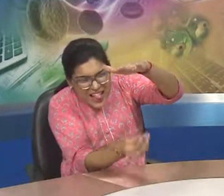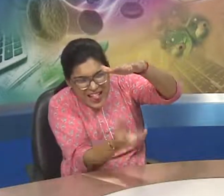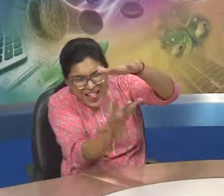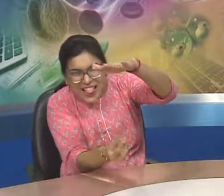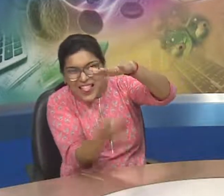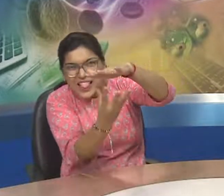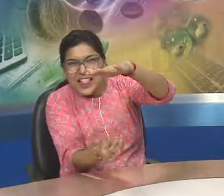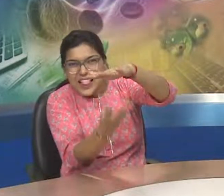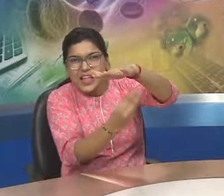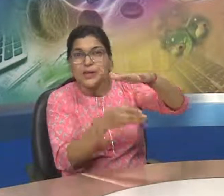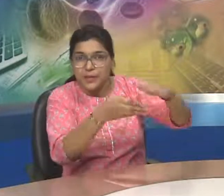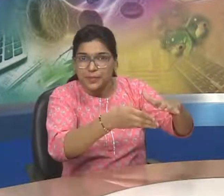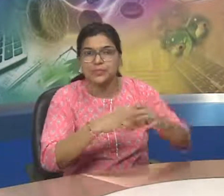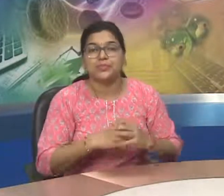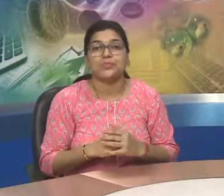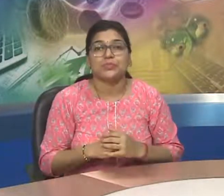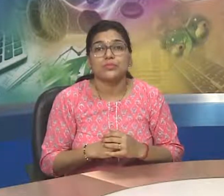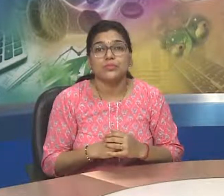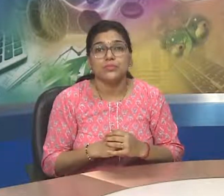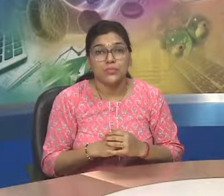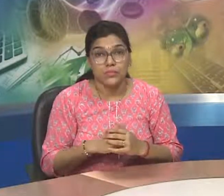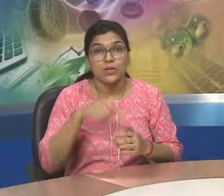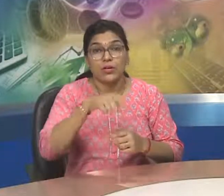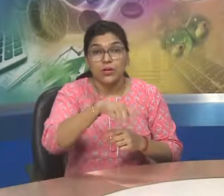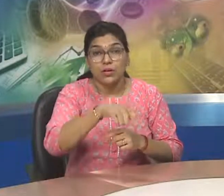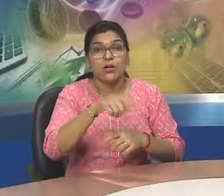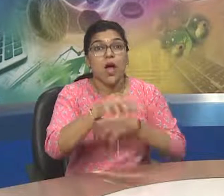Terrestrial animals live on lands.